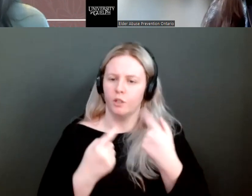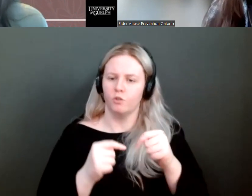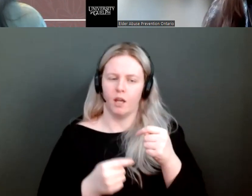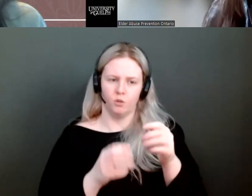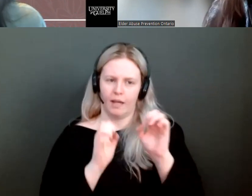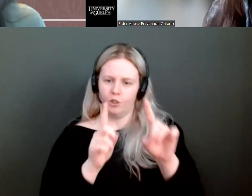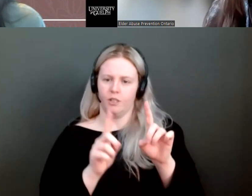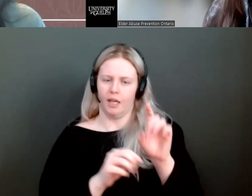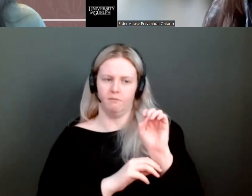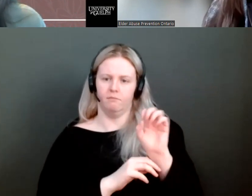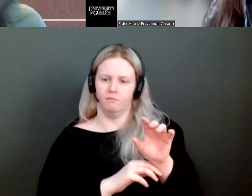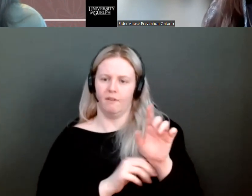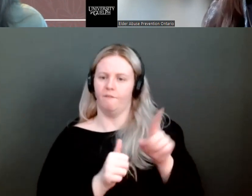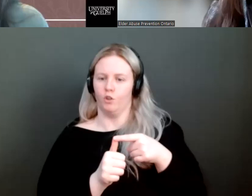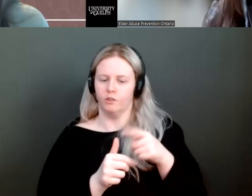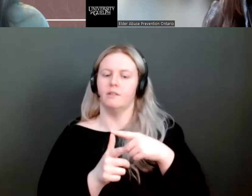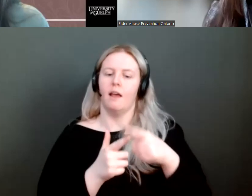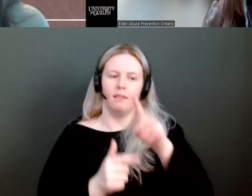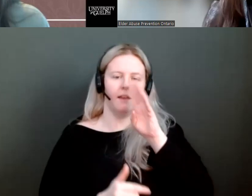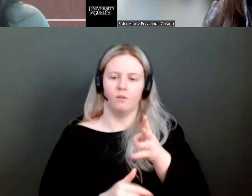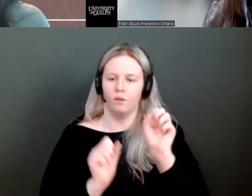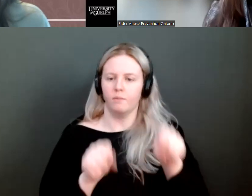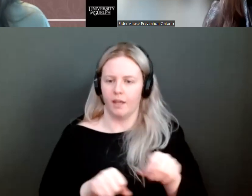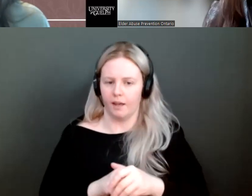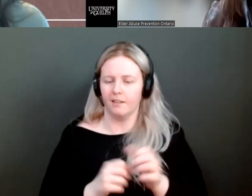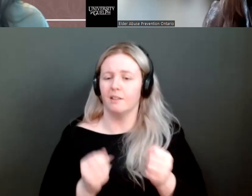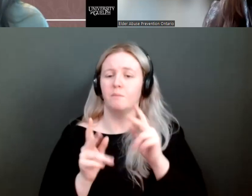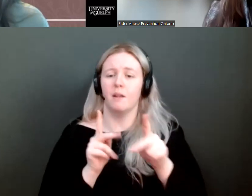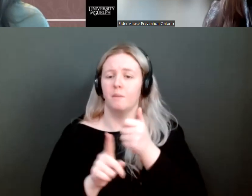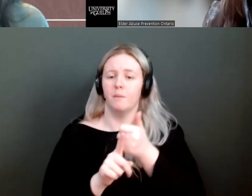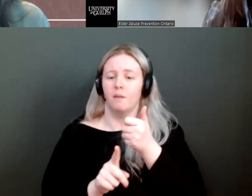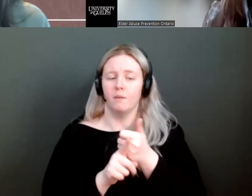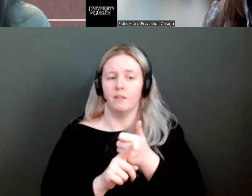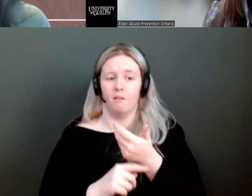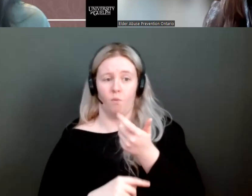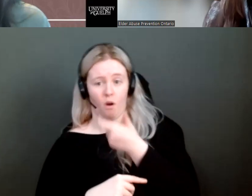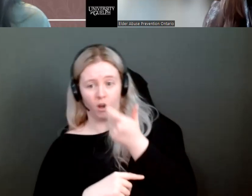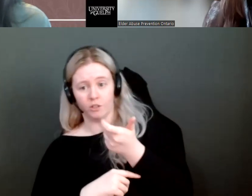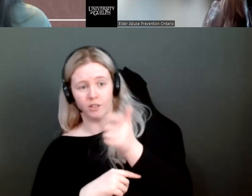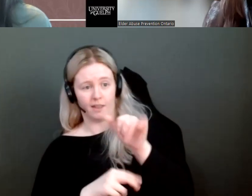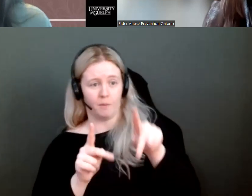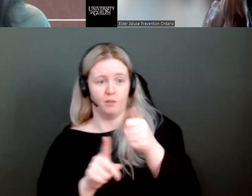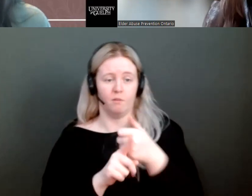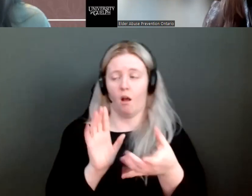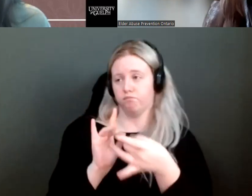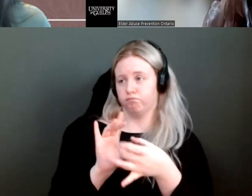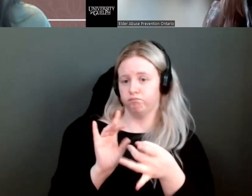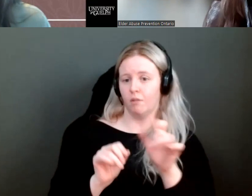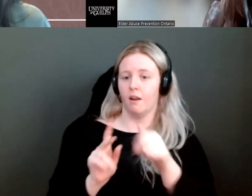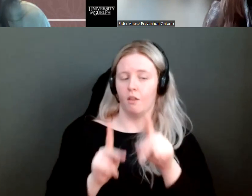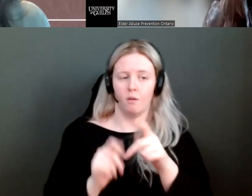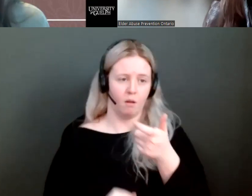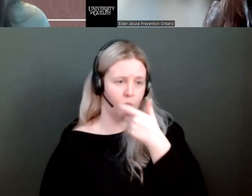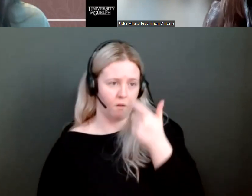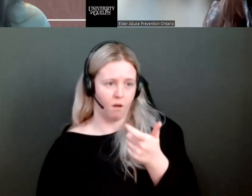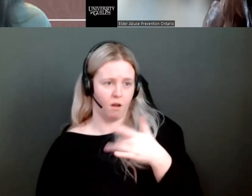because our sort of assumption that there's a lot of people there in the background that are absorbing this message from this particular person. And so we respond